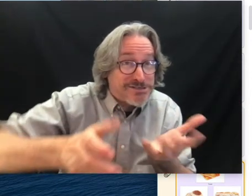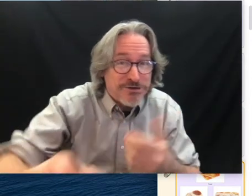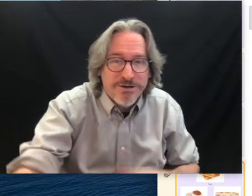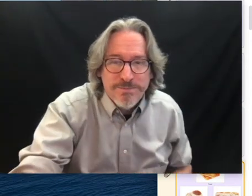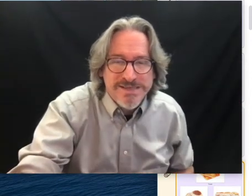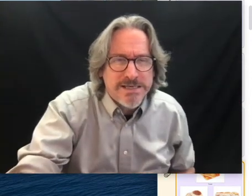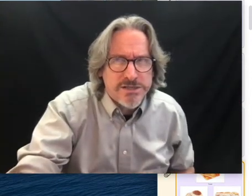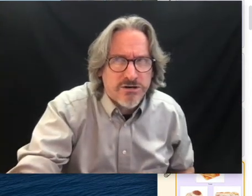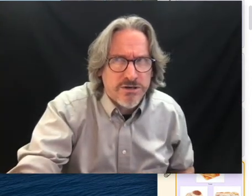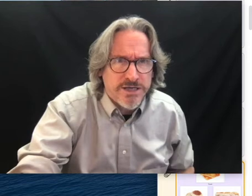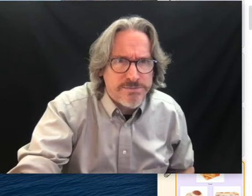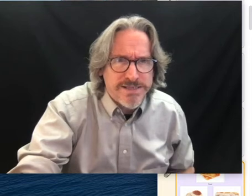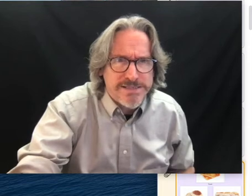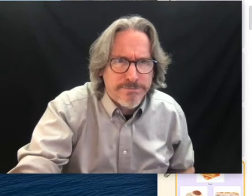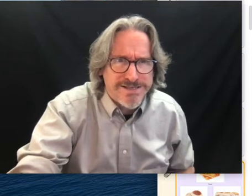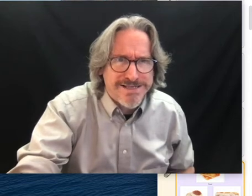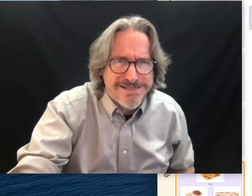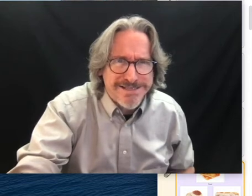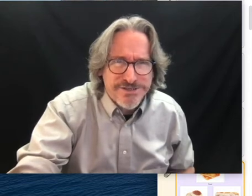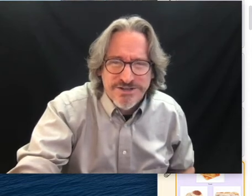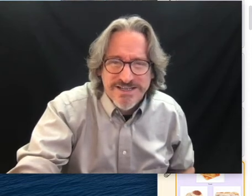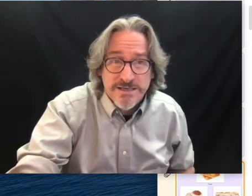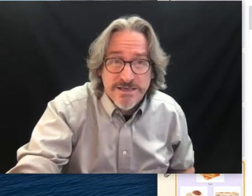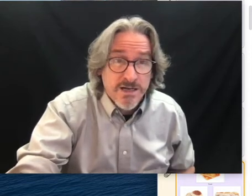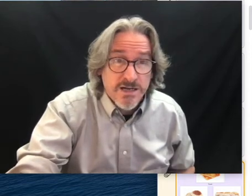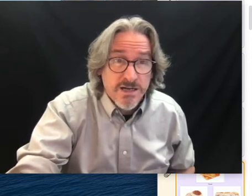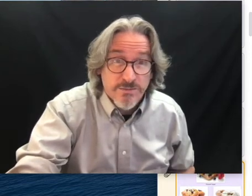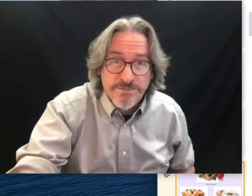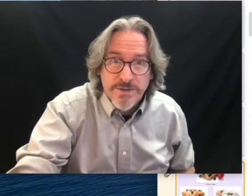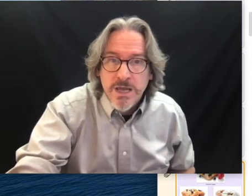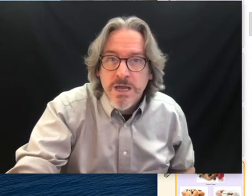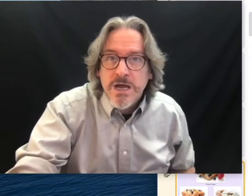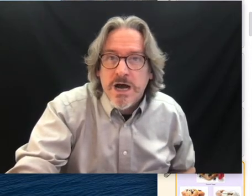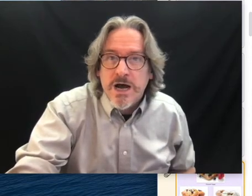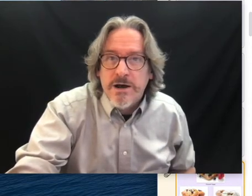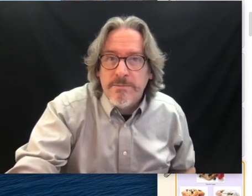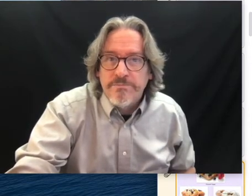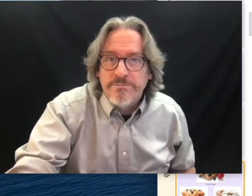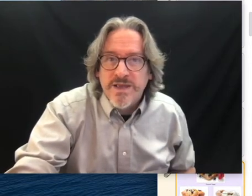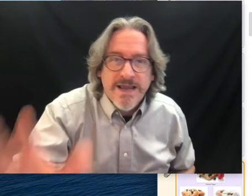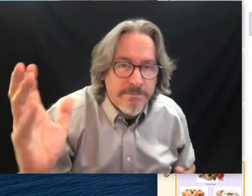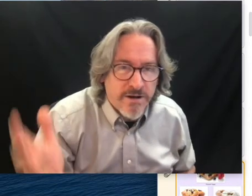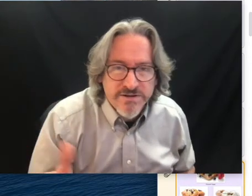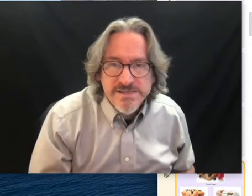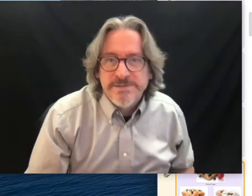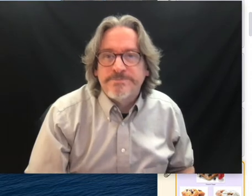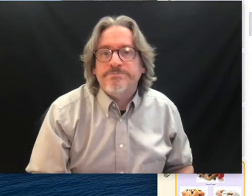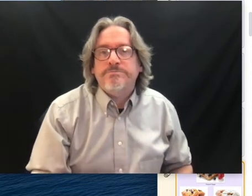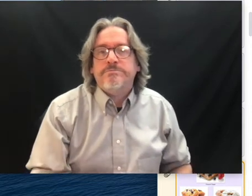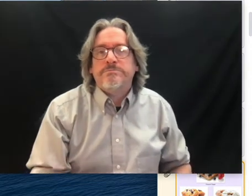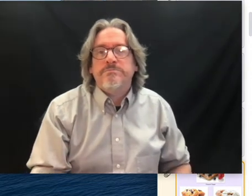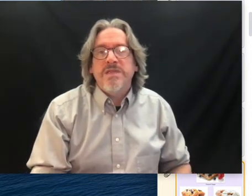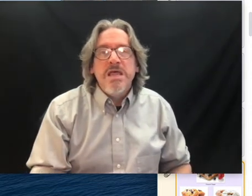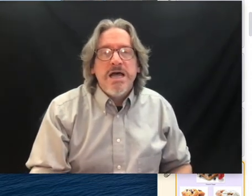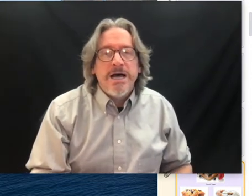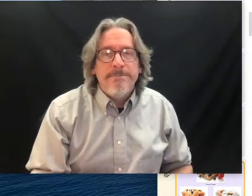biscuits are cookies. Biscuits is cookies. Ignore me. Again, muffins.